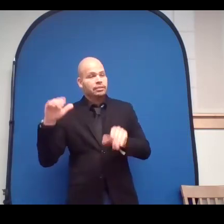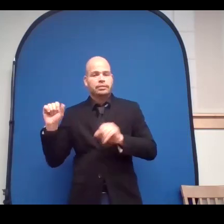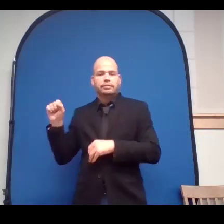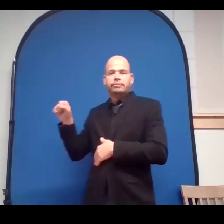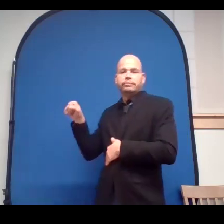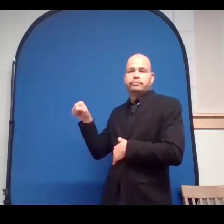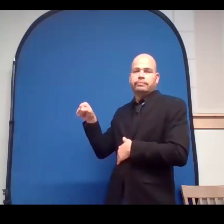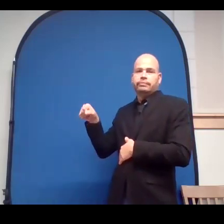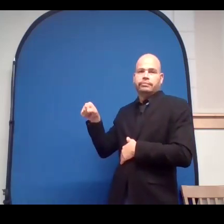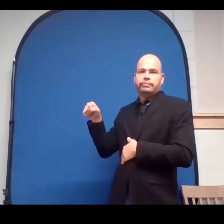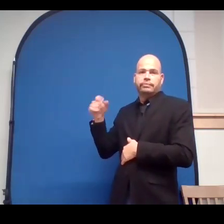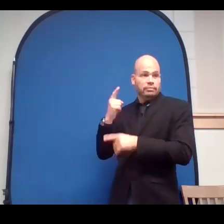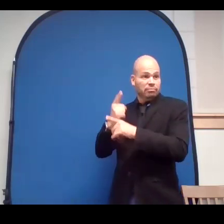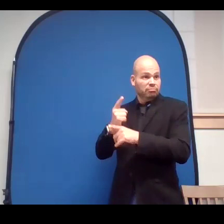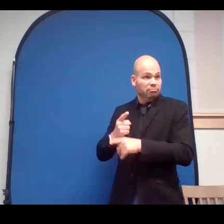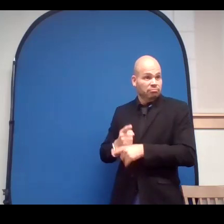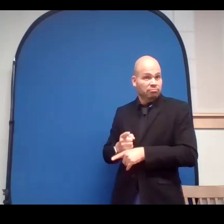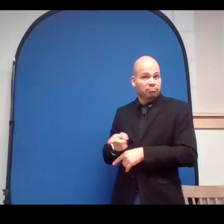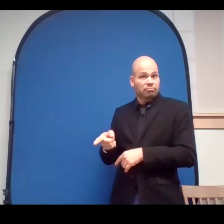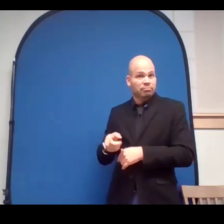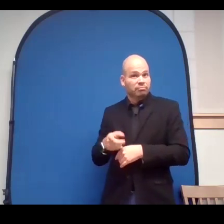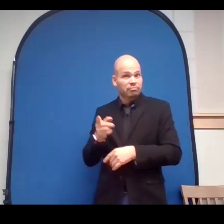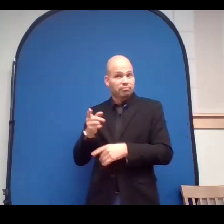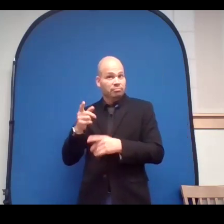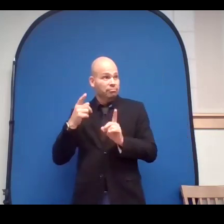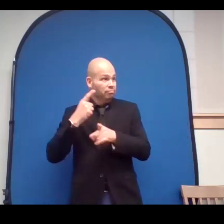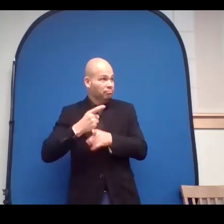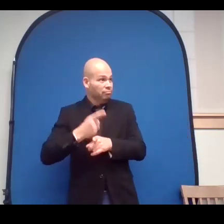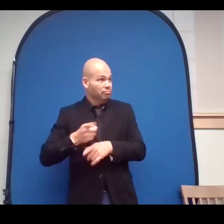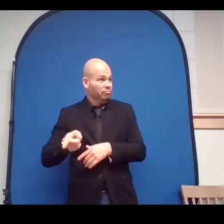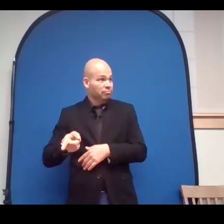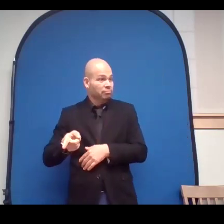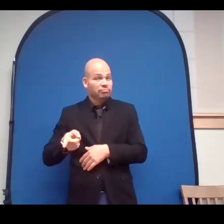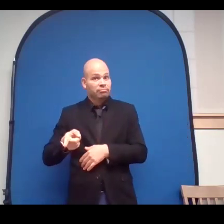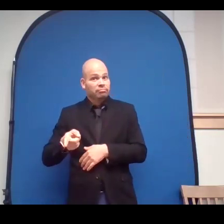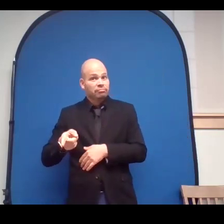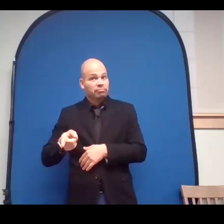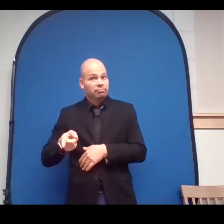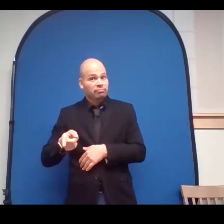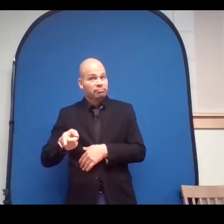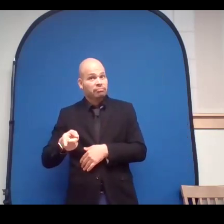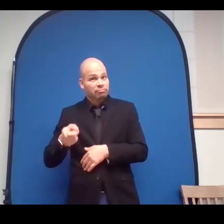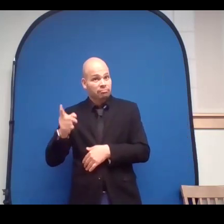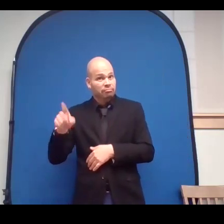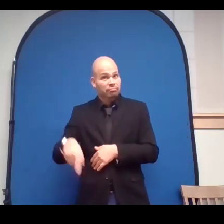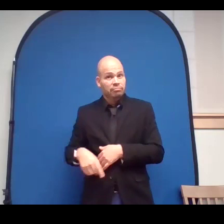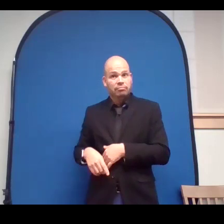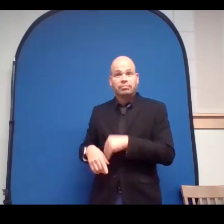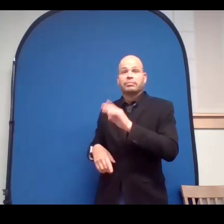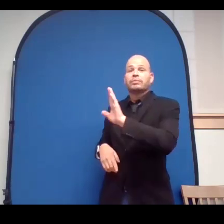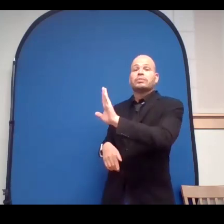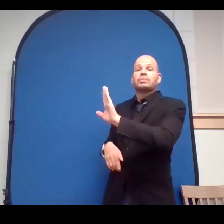about your conversations with Sergeant Mote regarding his misconduct at West Point? Well, the thing I would add is that they did actually contact me the night